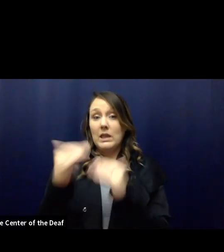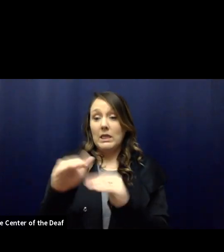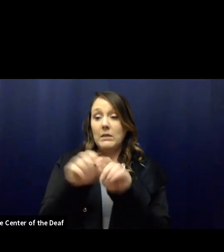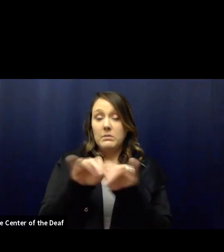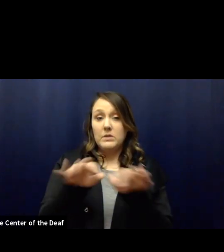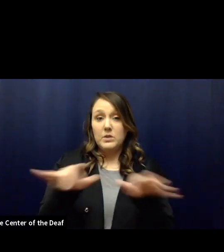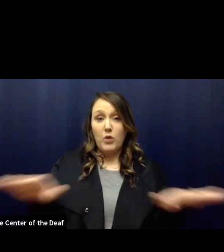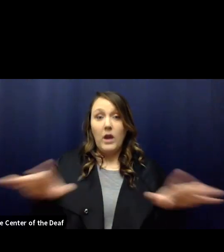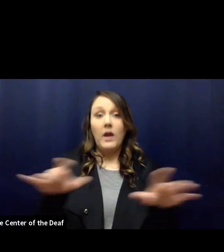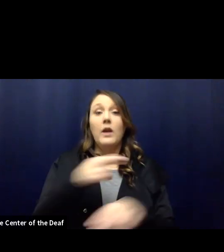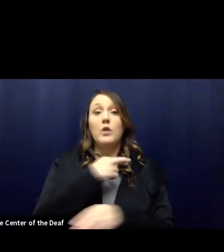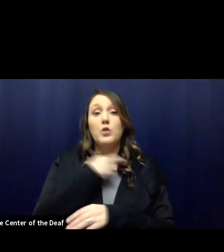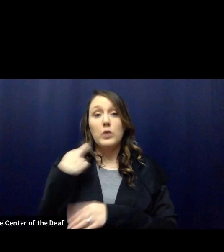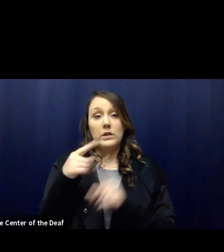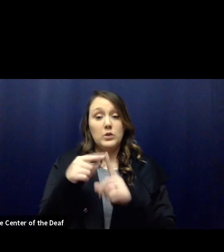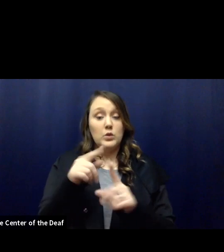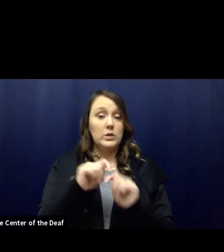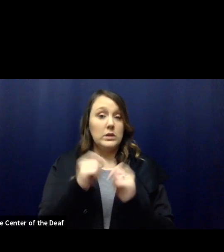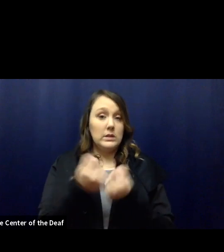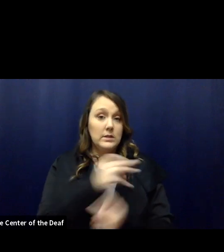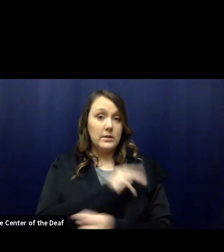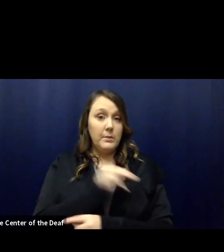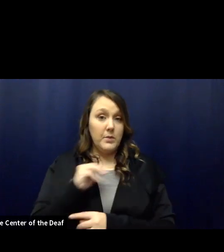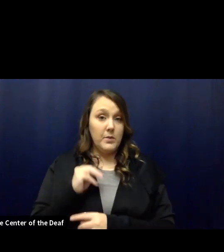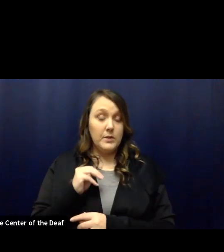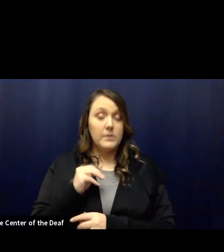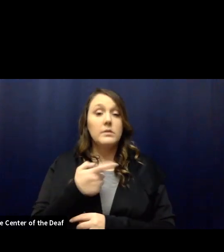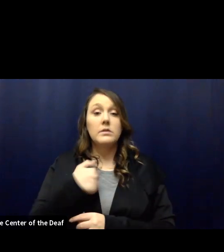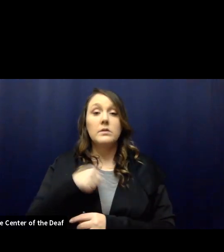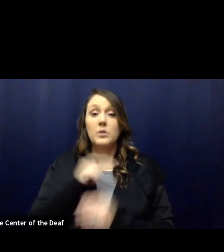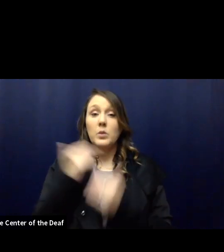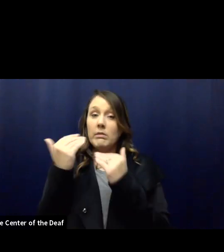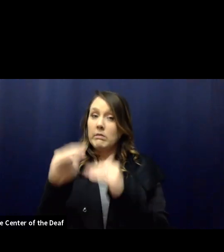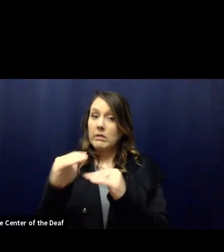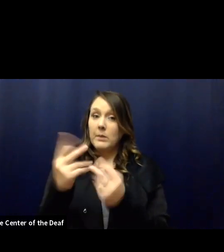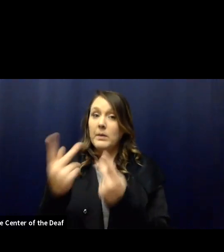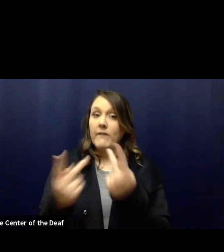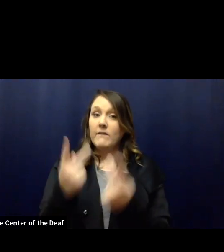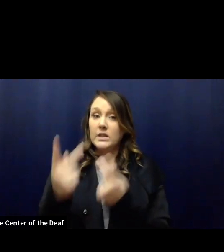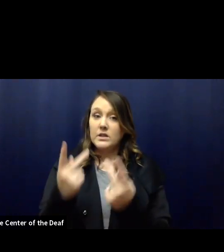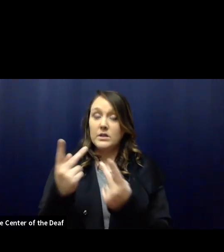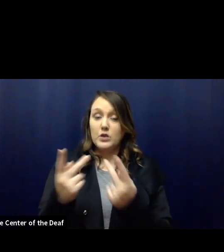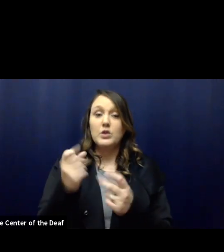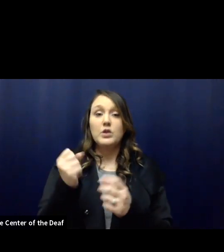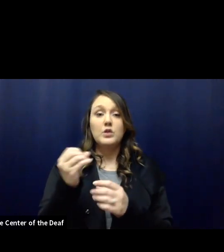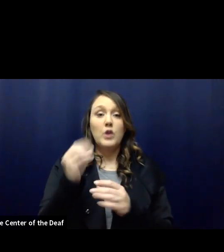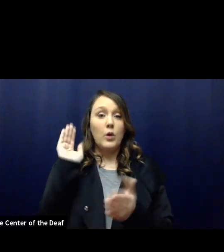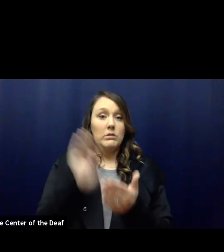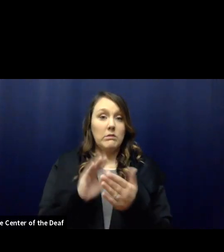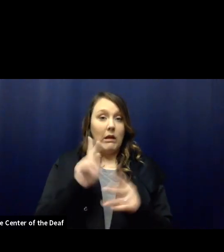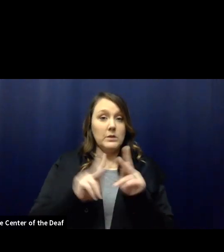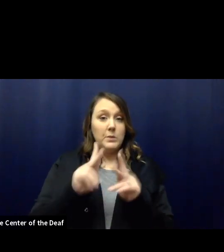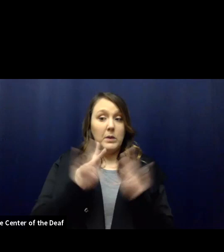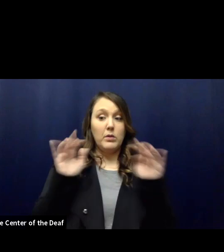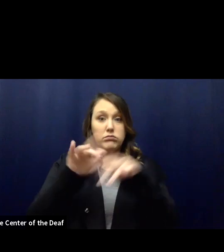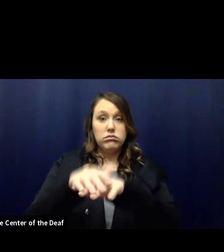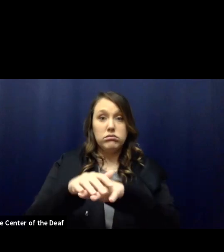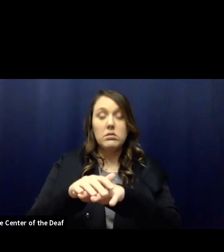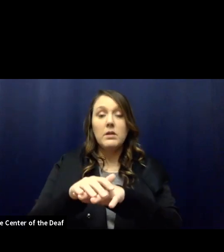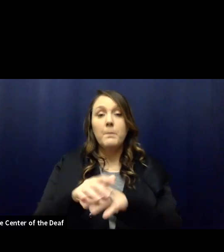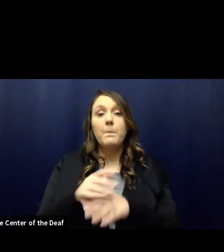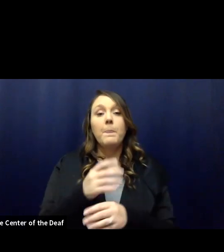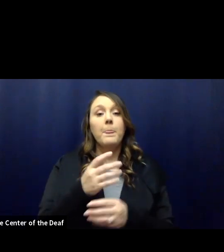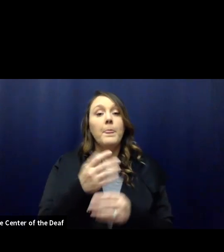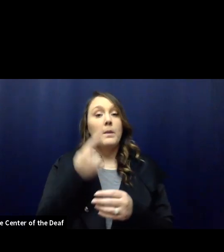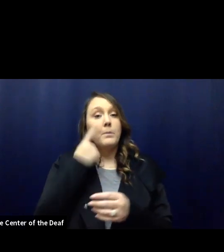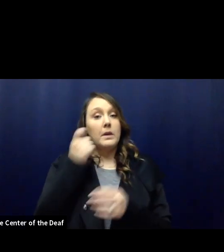risk to our team members. We are continuing to restrict visitation just to limit the foot traffic on our campus, especially as the spread of disease